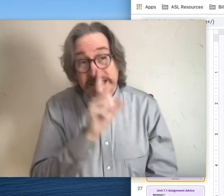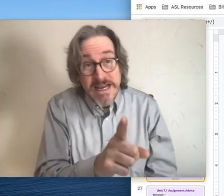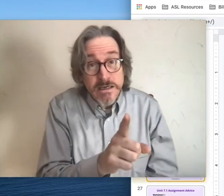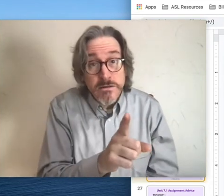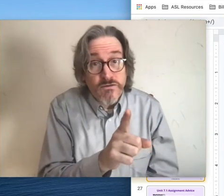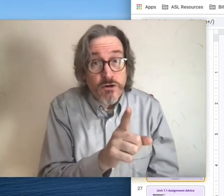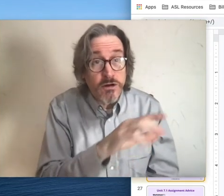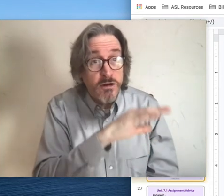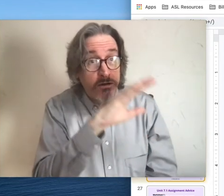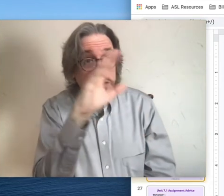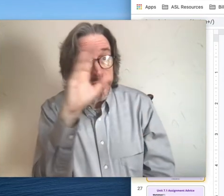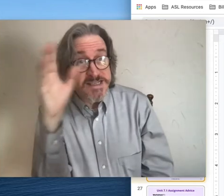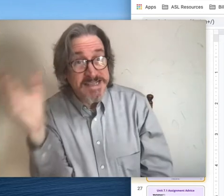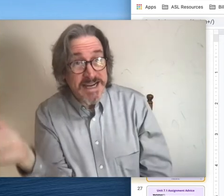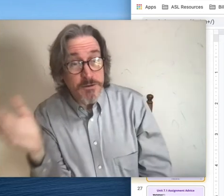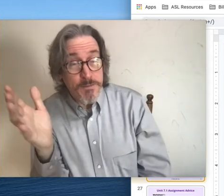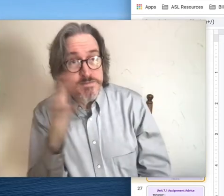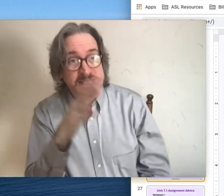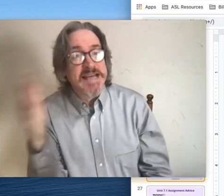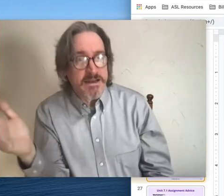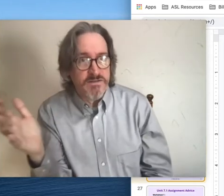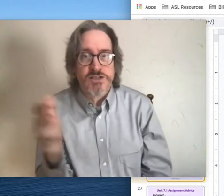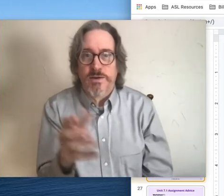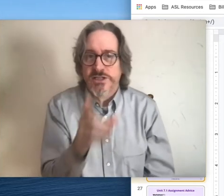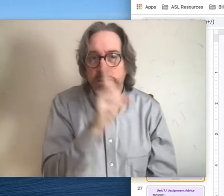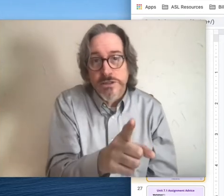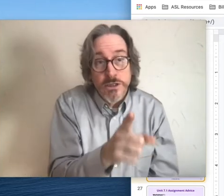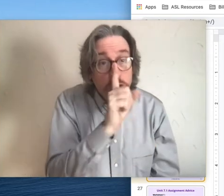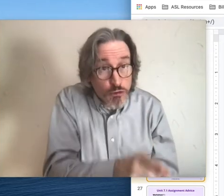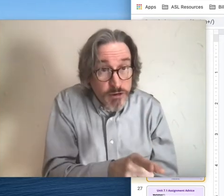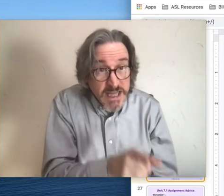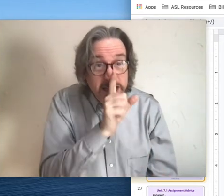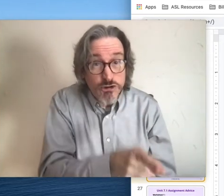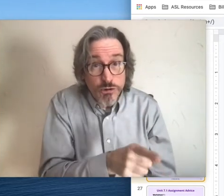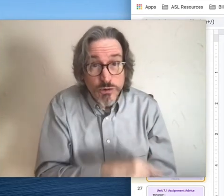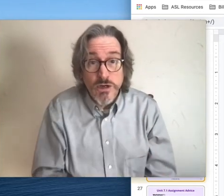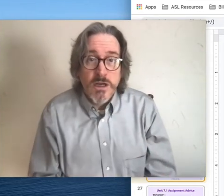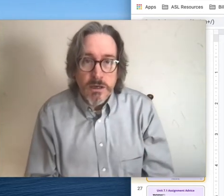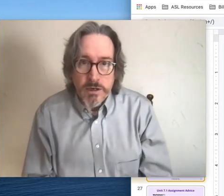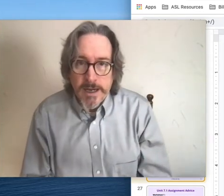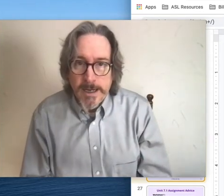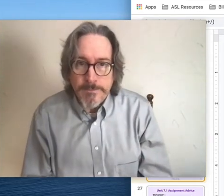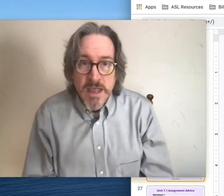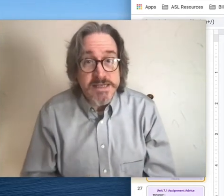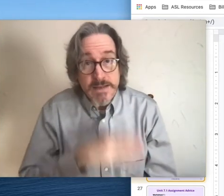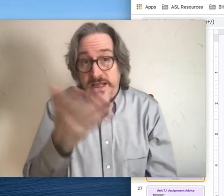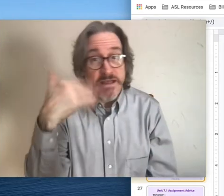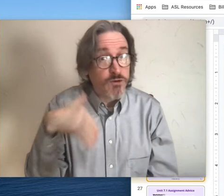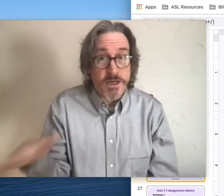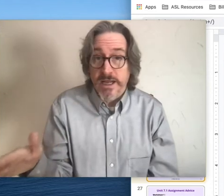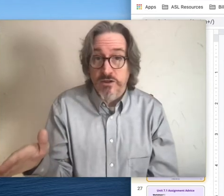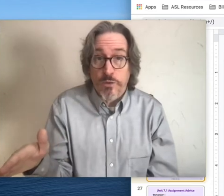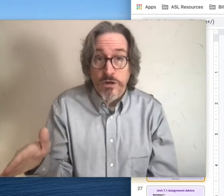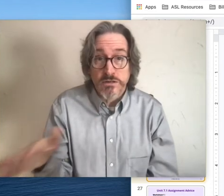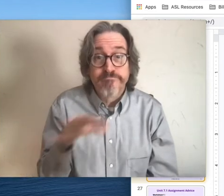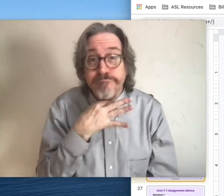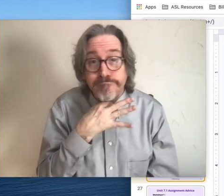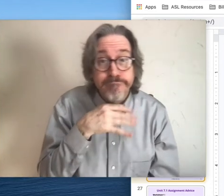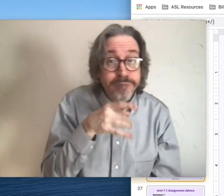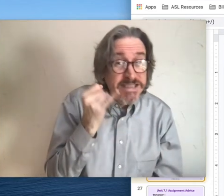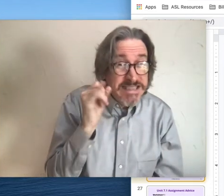Once again, for the second set of these questions, really? True? Okay. Same thing if you were king of the